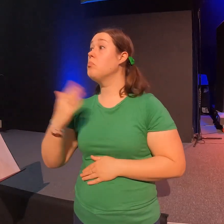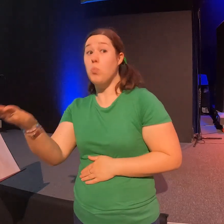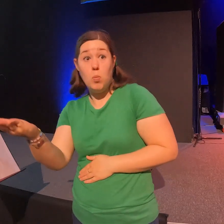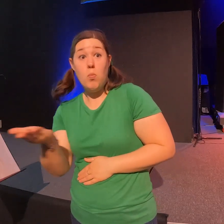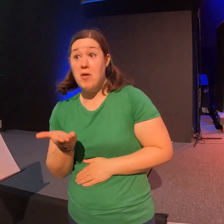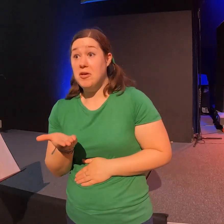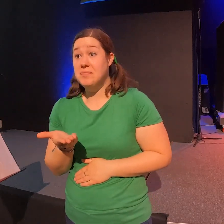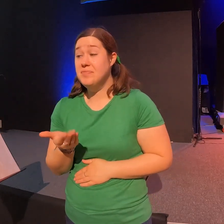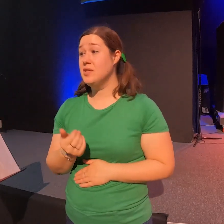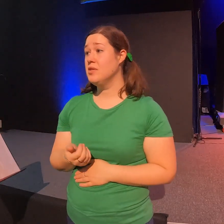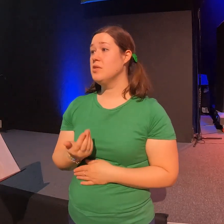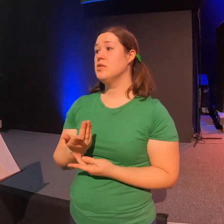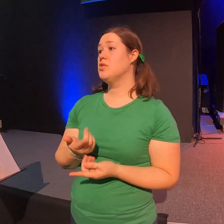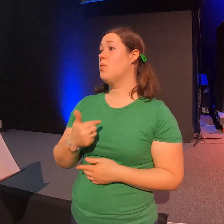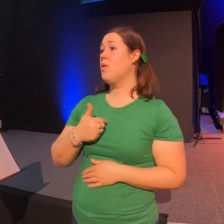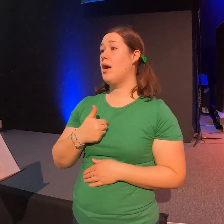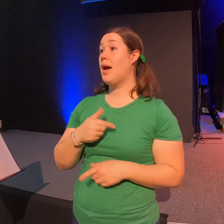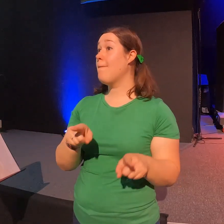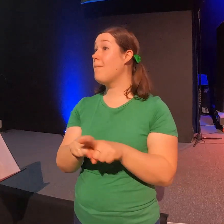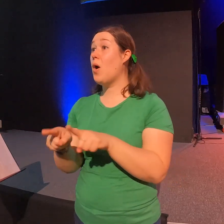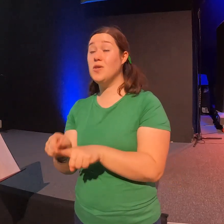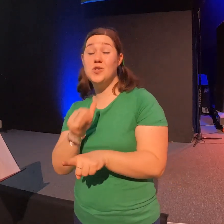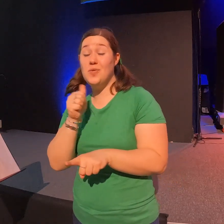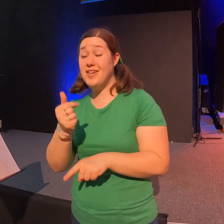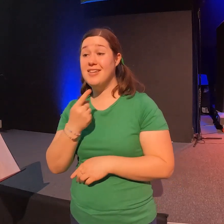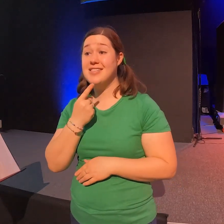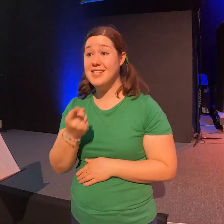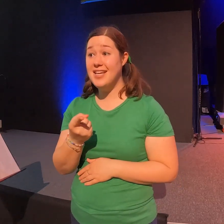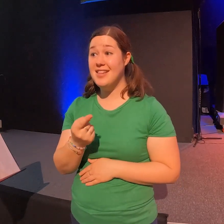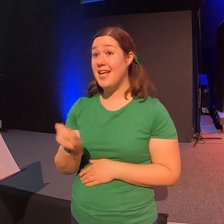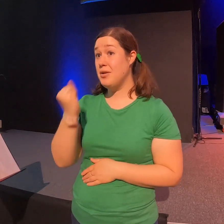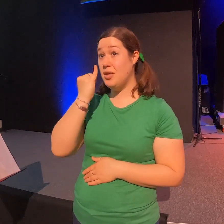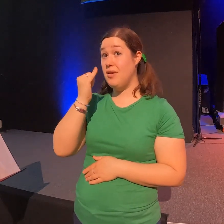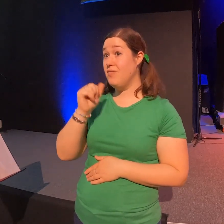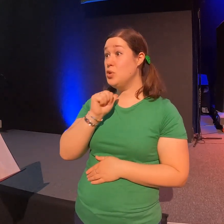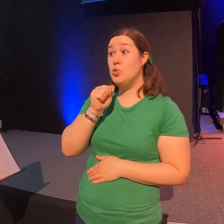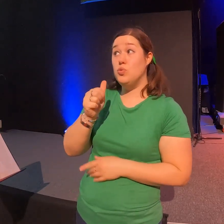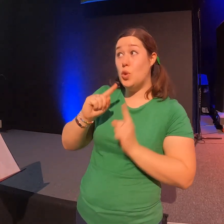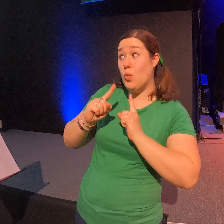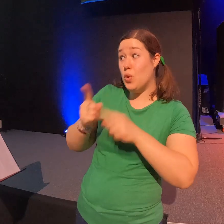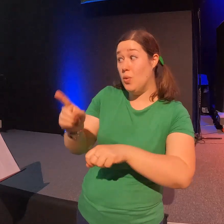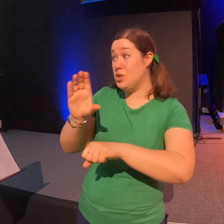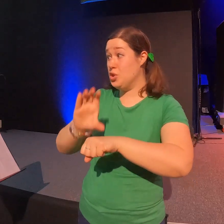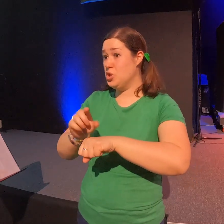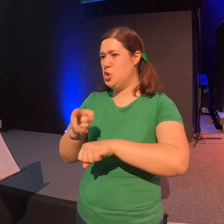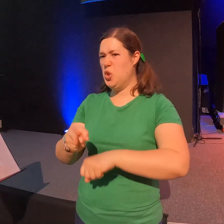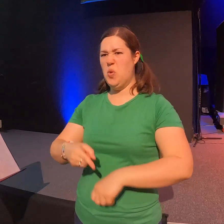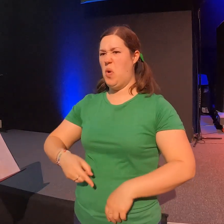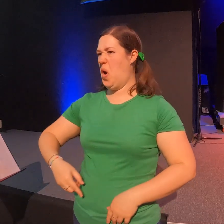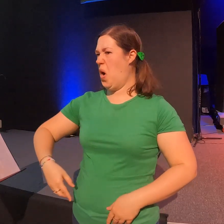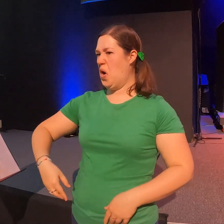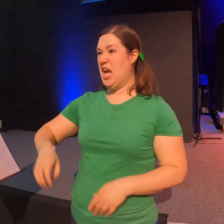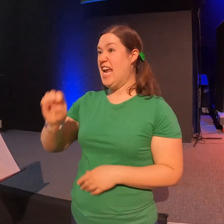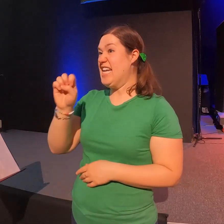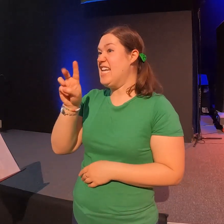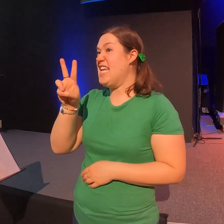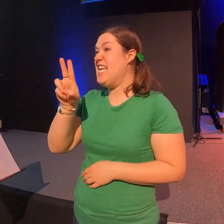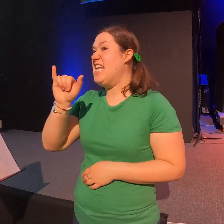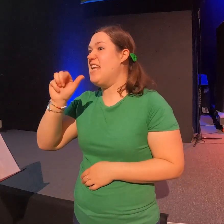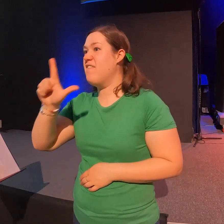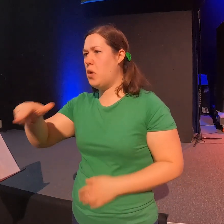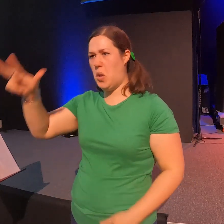church, I am not saying that if you don't go to church, you're an evil, bad person, and you're going to lose your